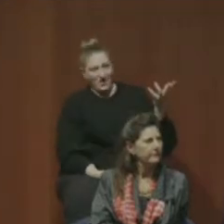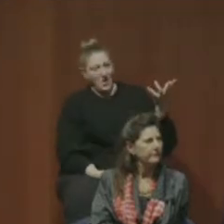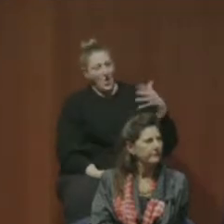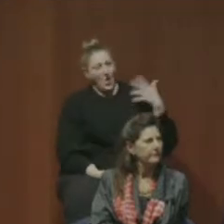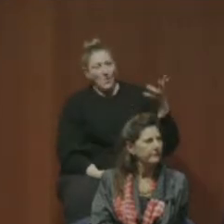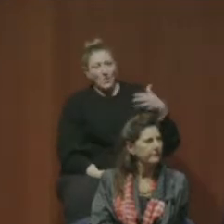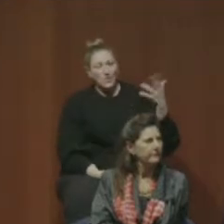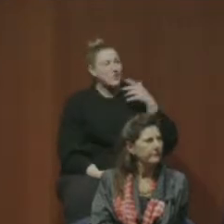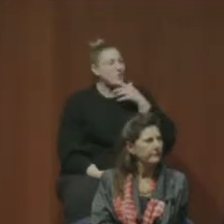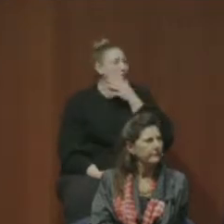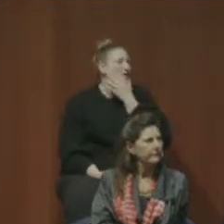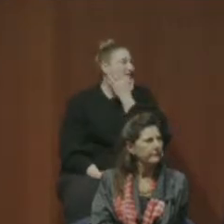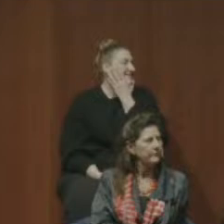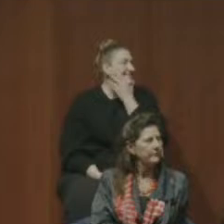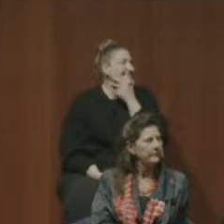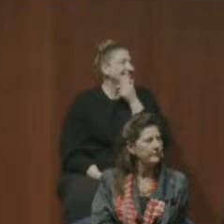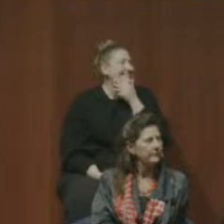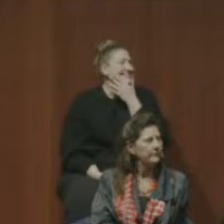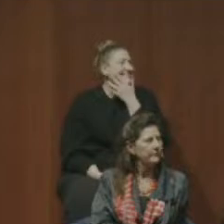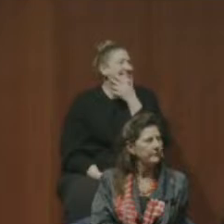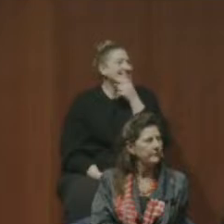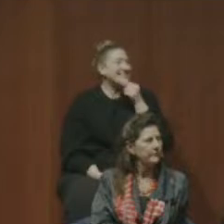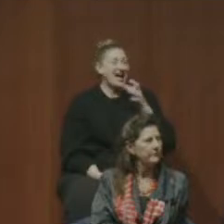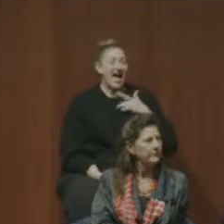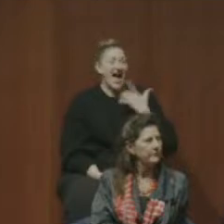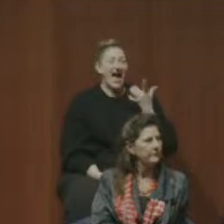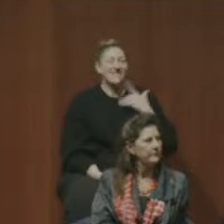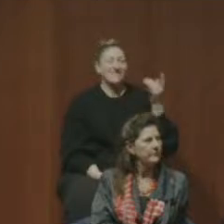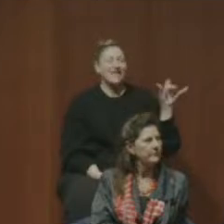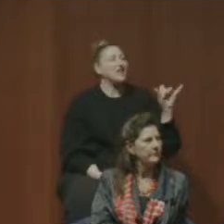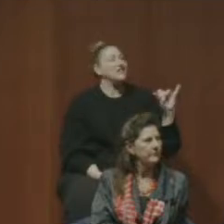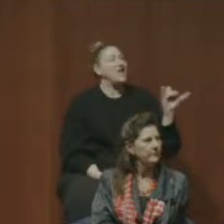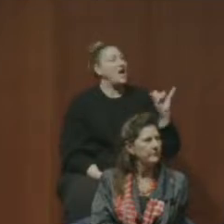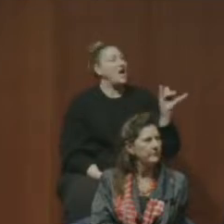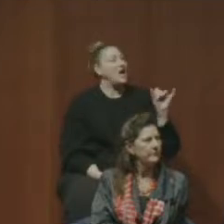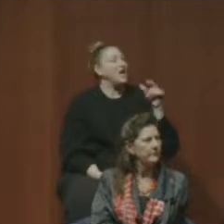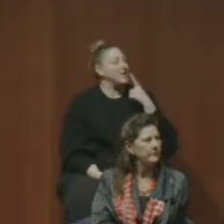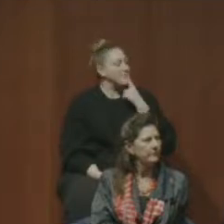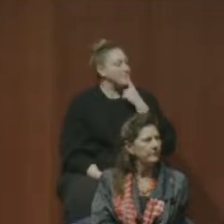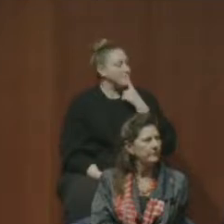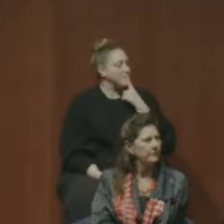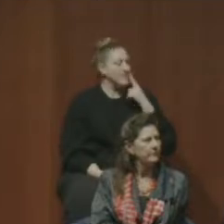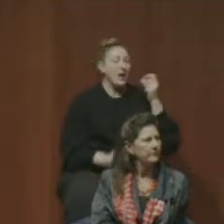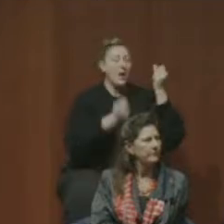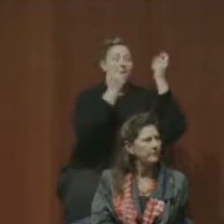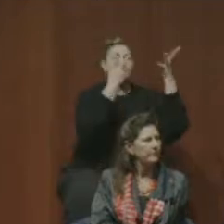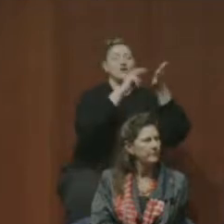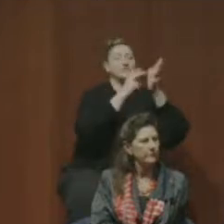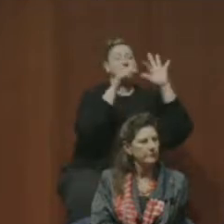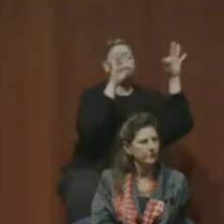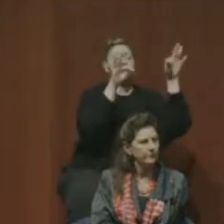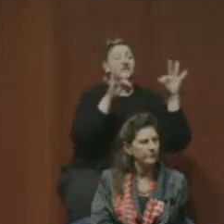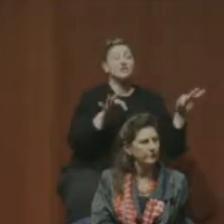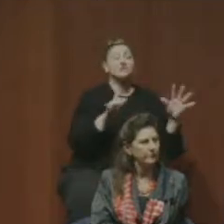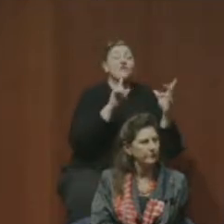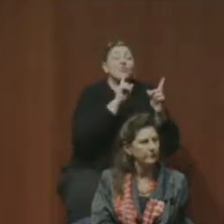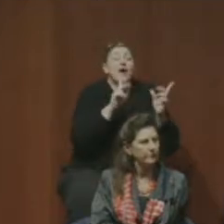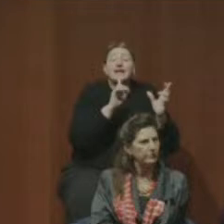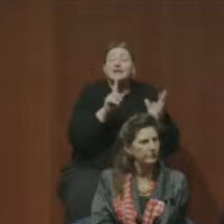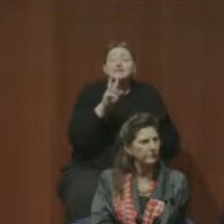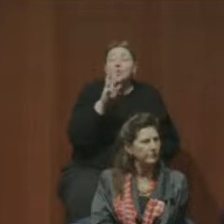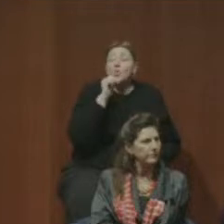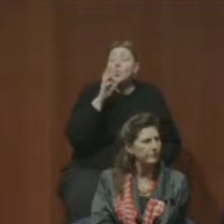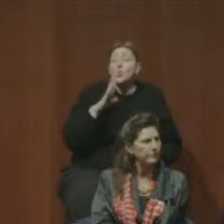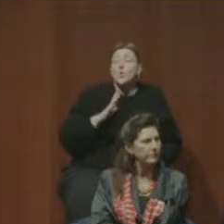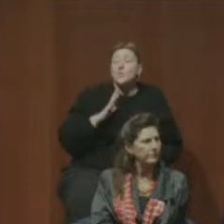I kind of feel like it's, I feel like multiple definitions of what is womanhood are